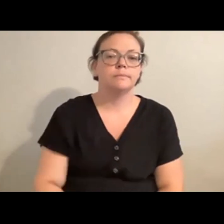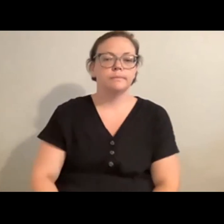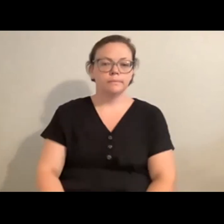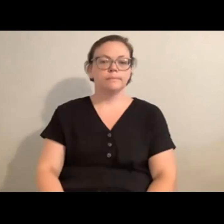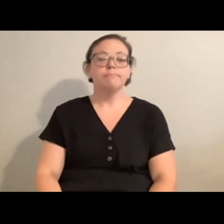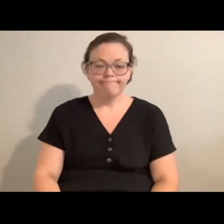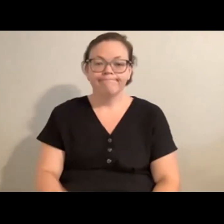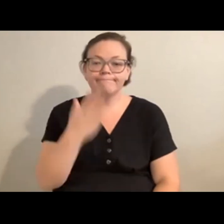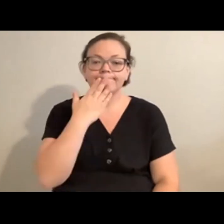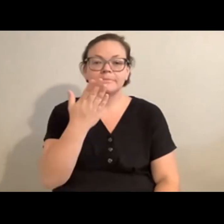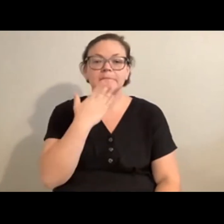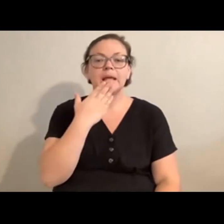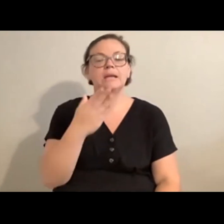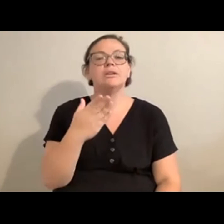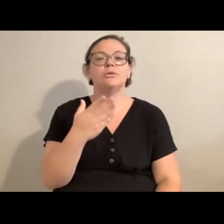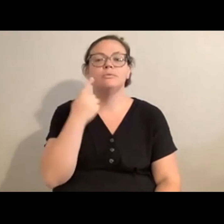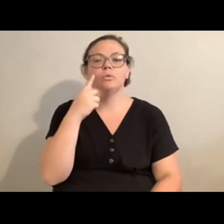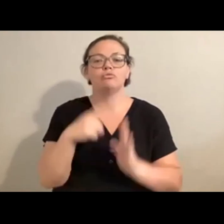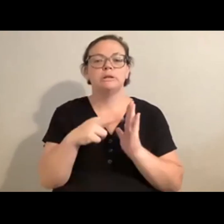Thank you so much for reading that.